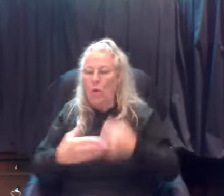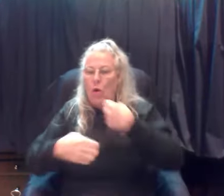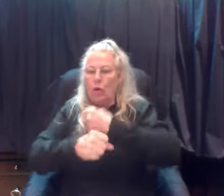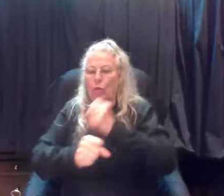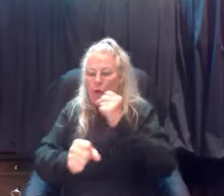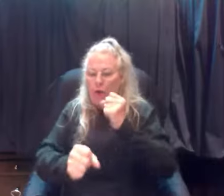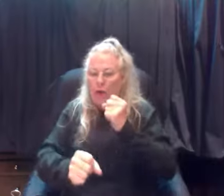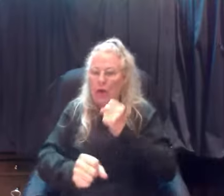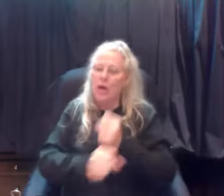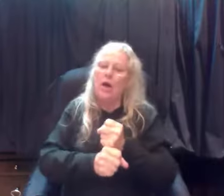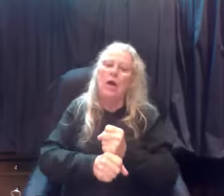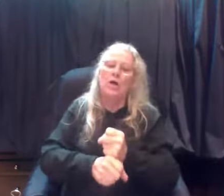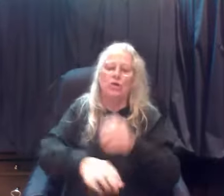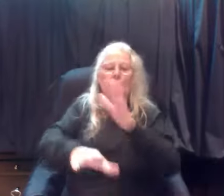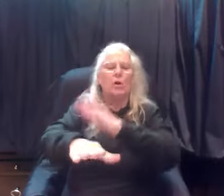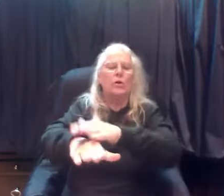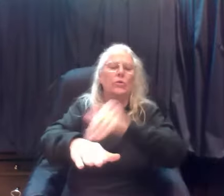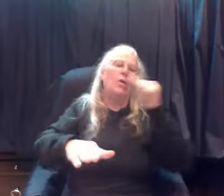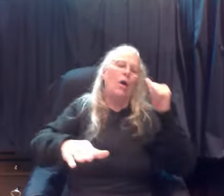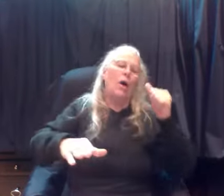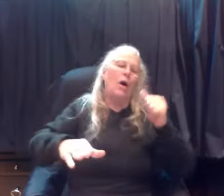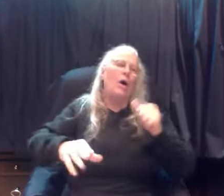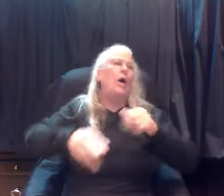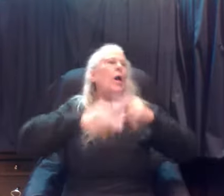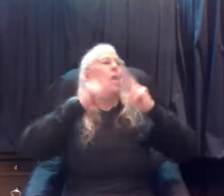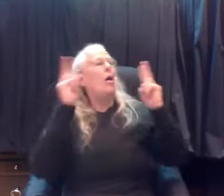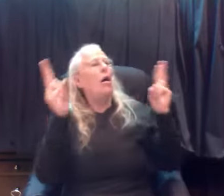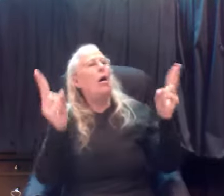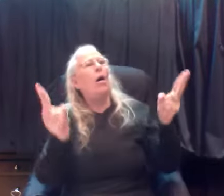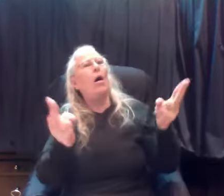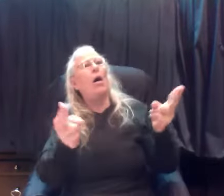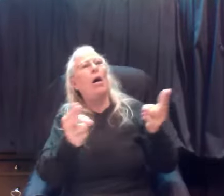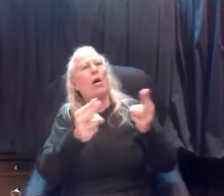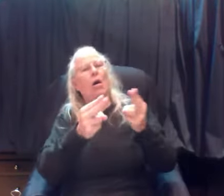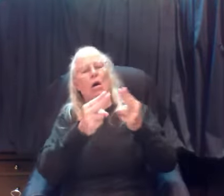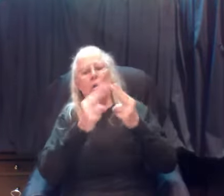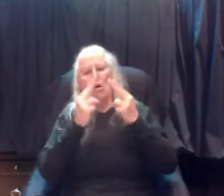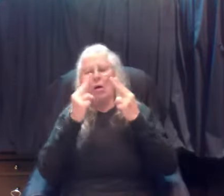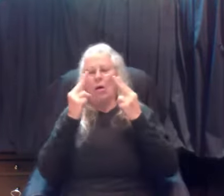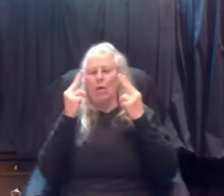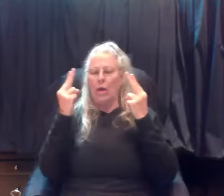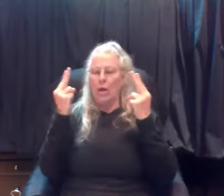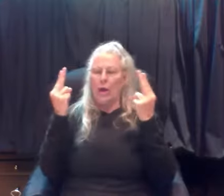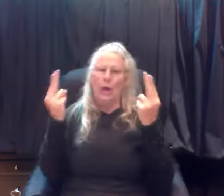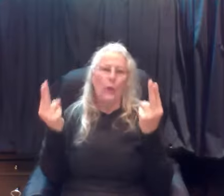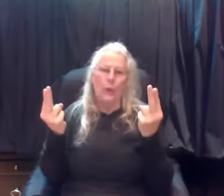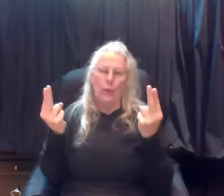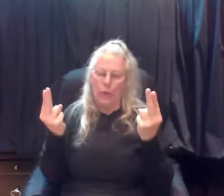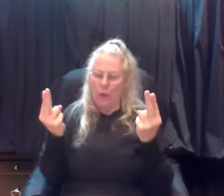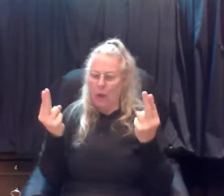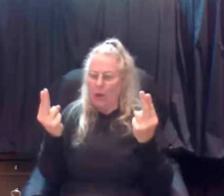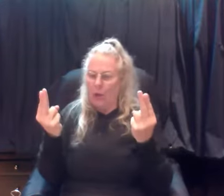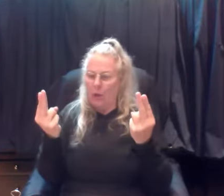creation cry alleluia